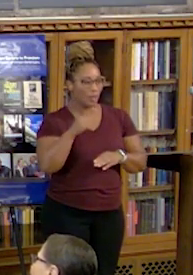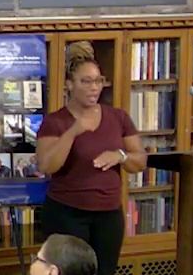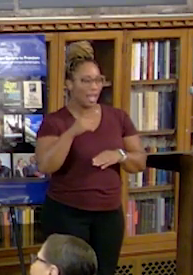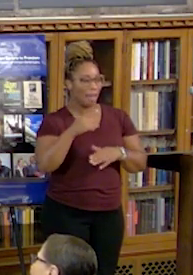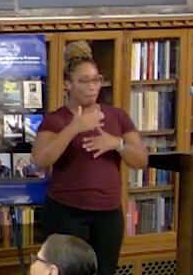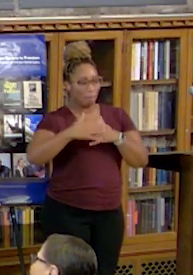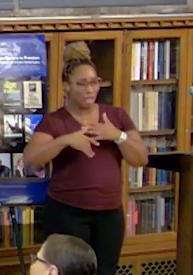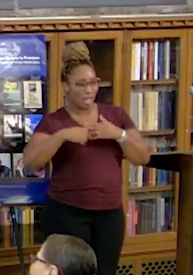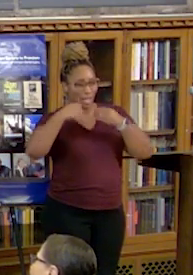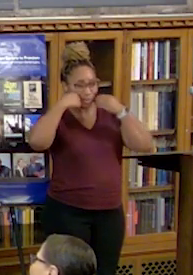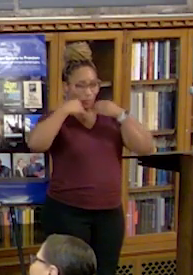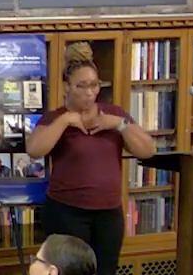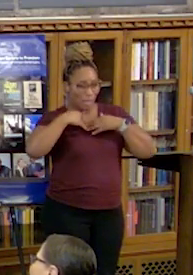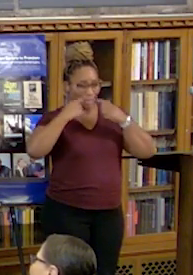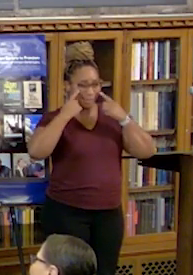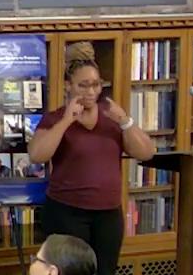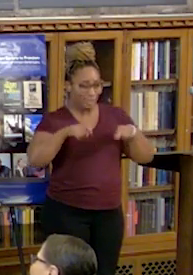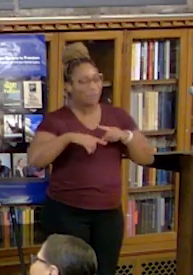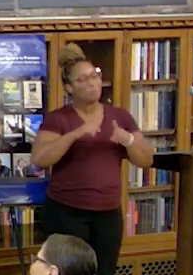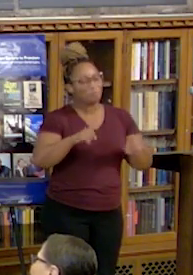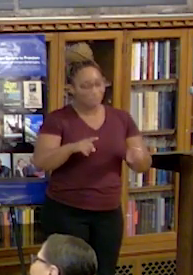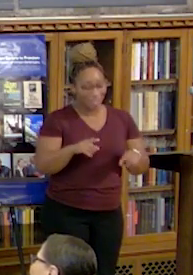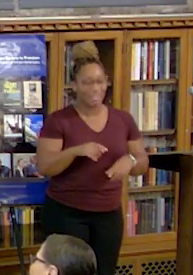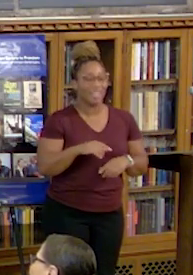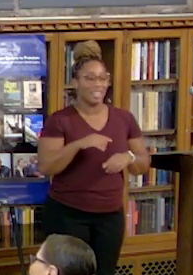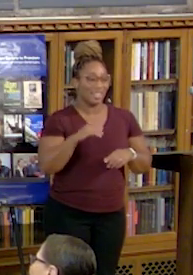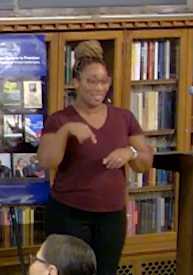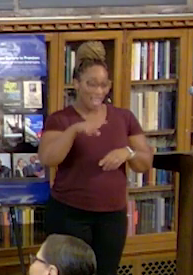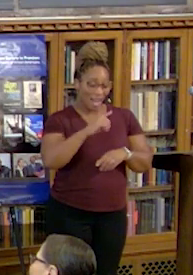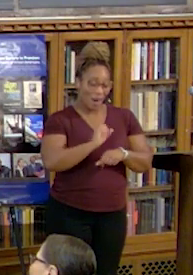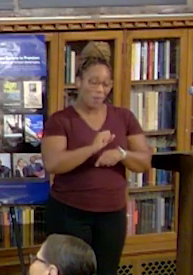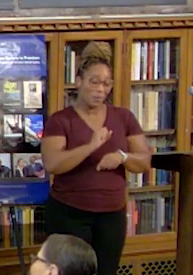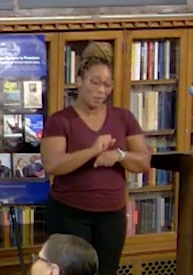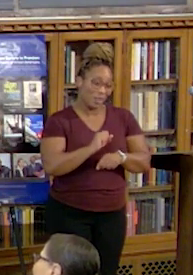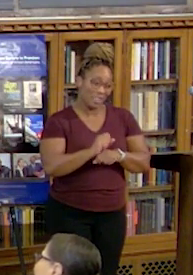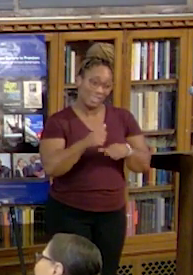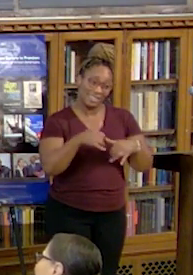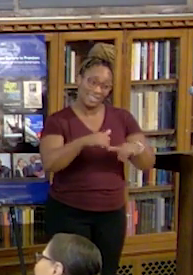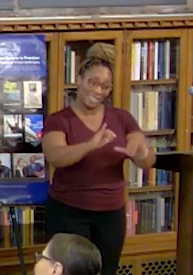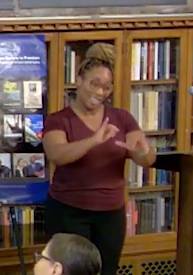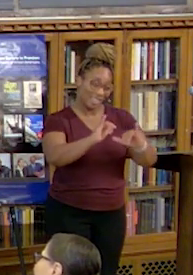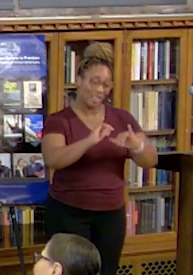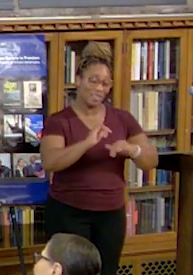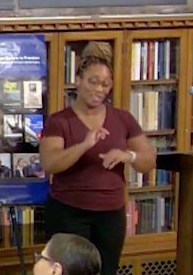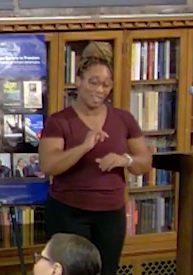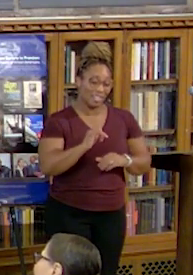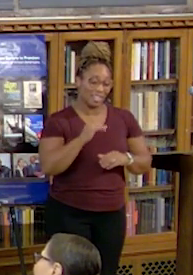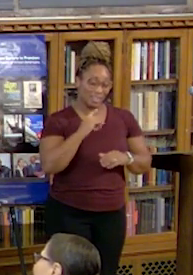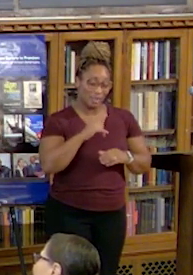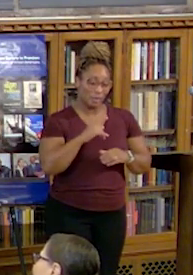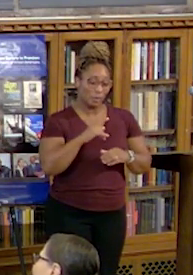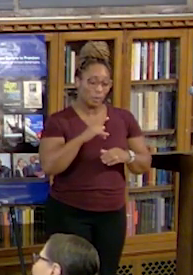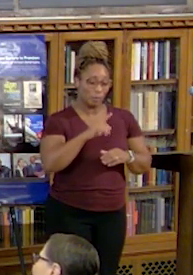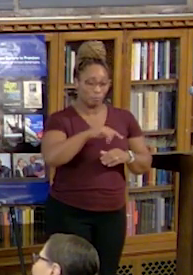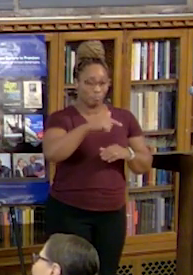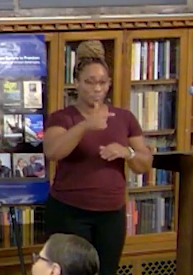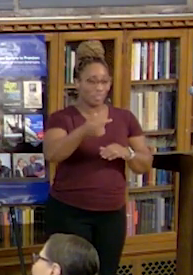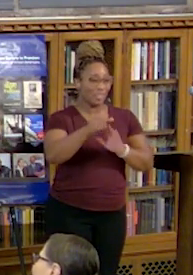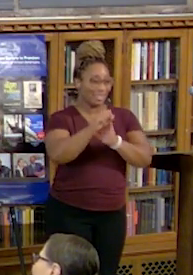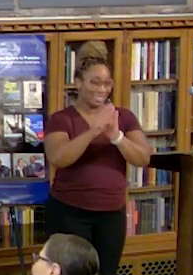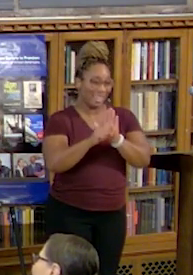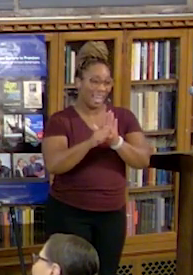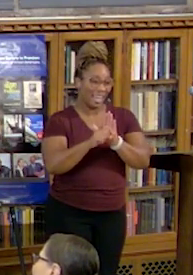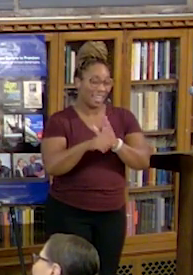Sweat and Tears to get that done and um they are working still to to get it turned over to the